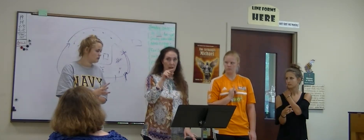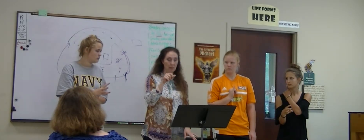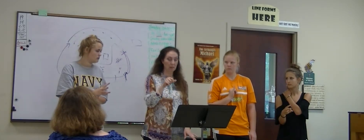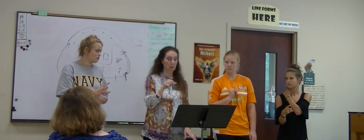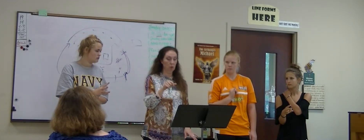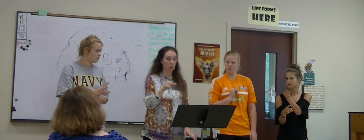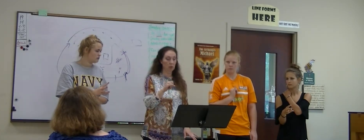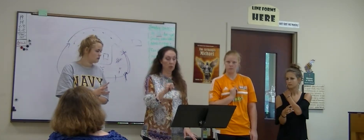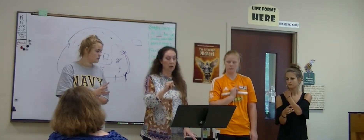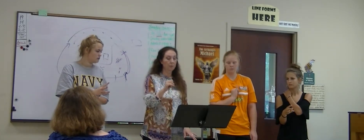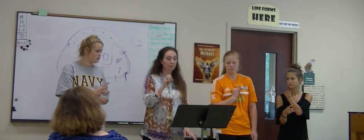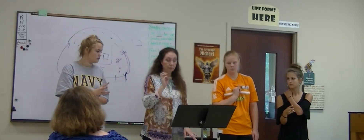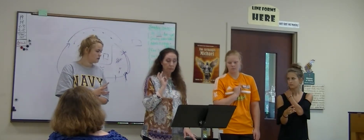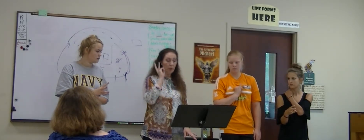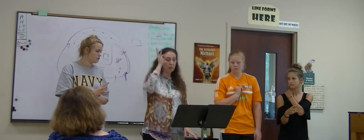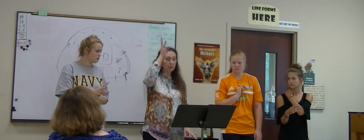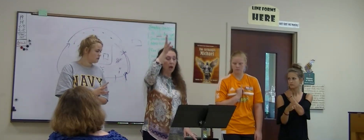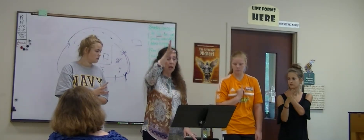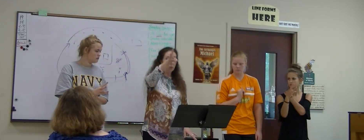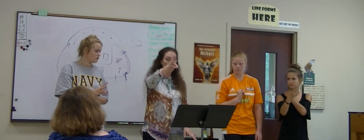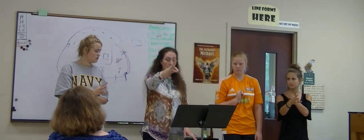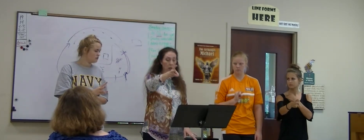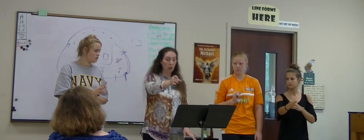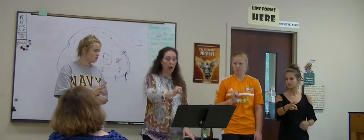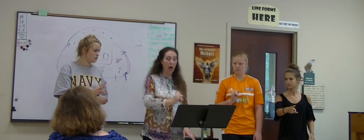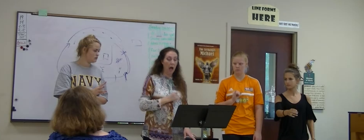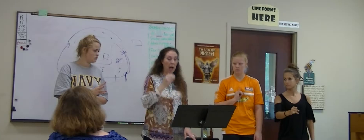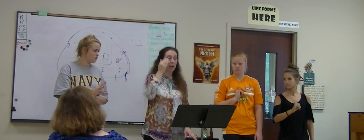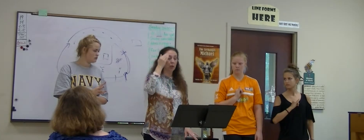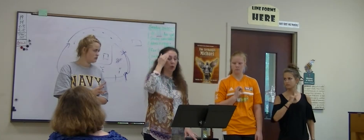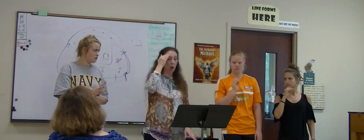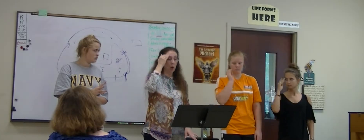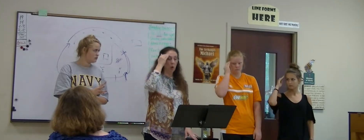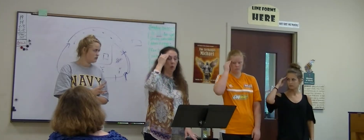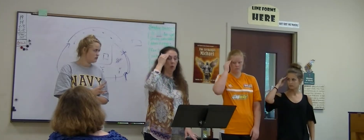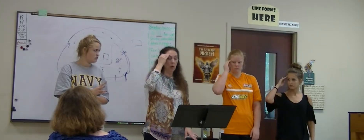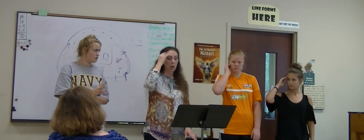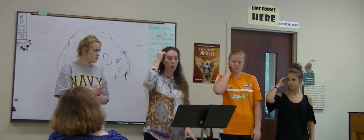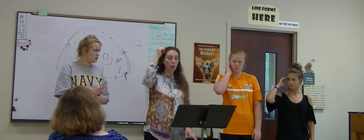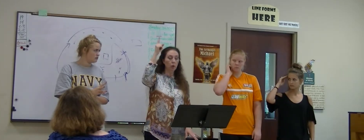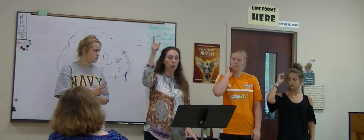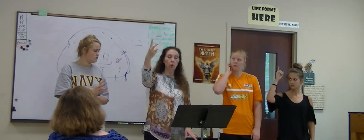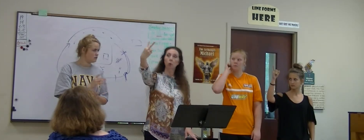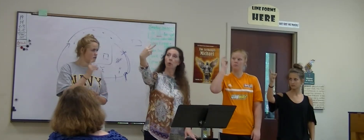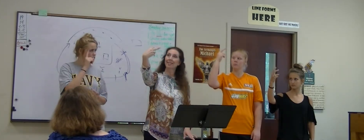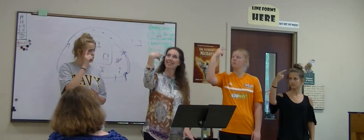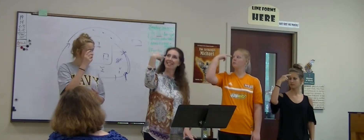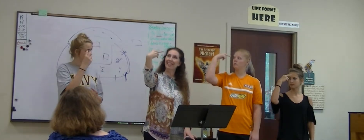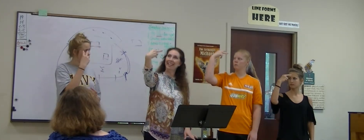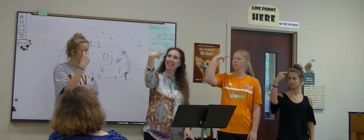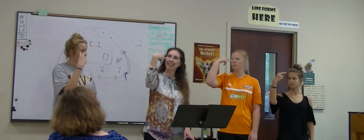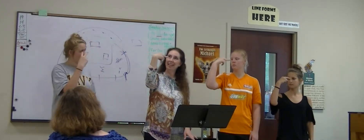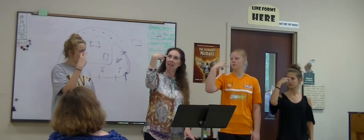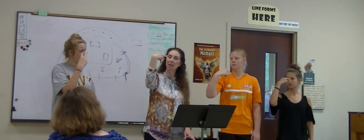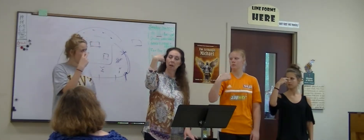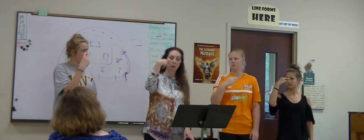is in the music. But thy will, I know you see